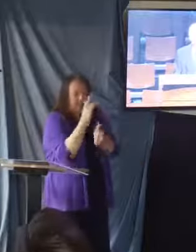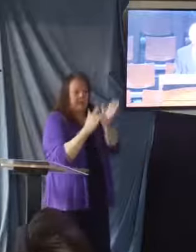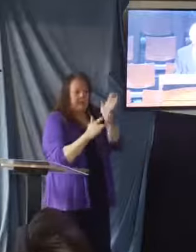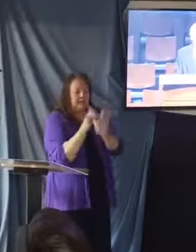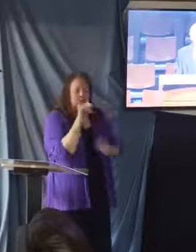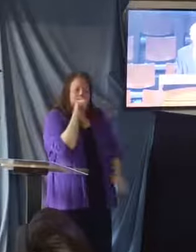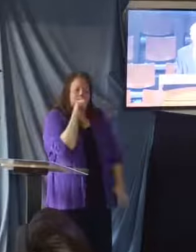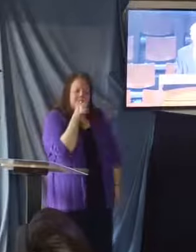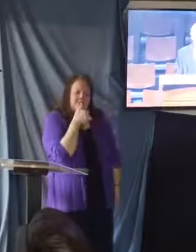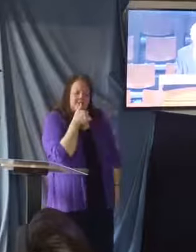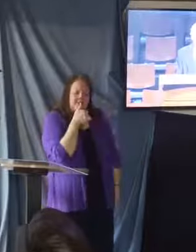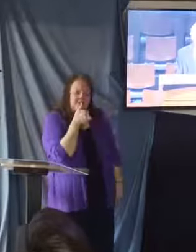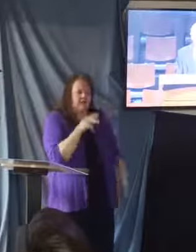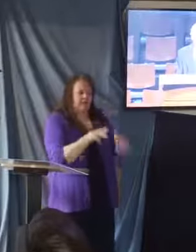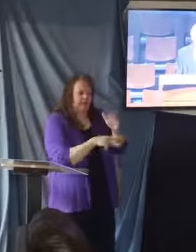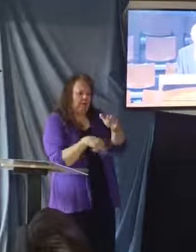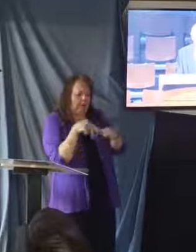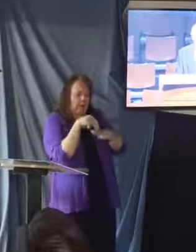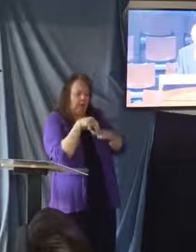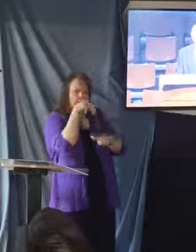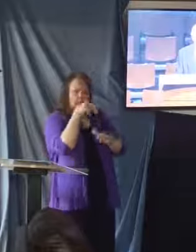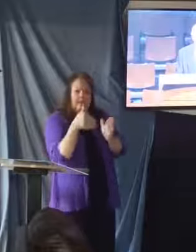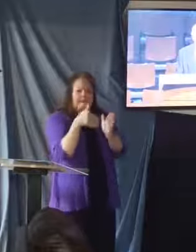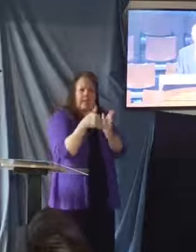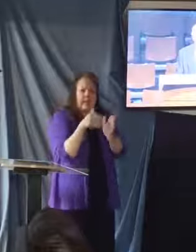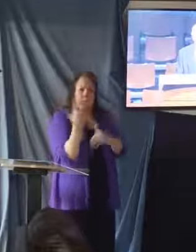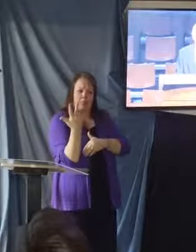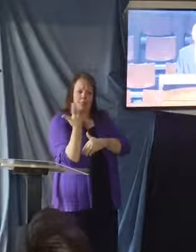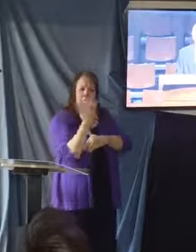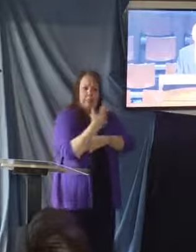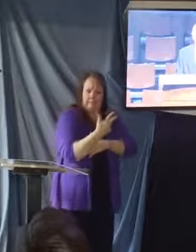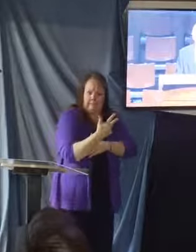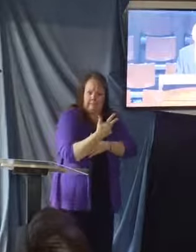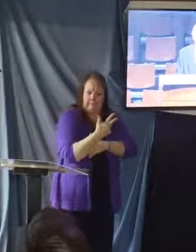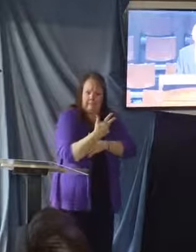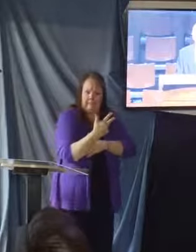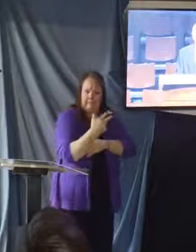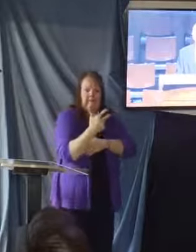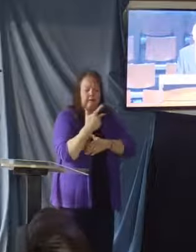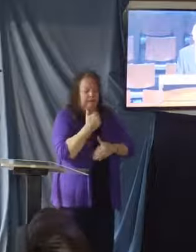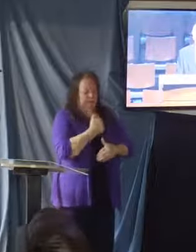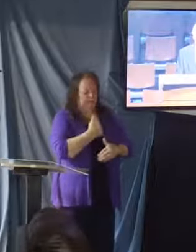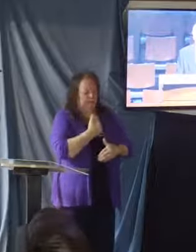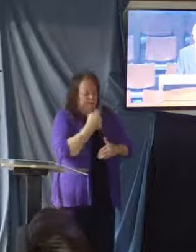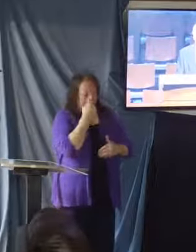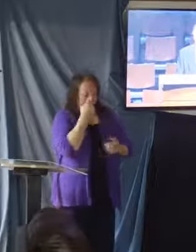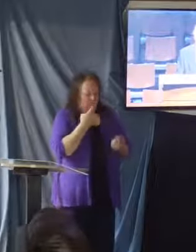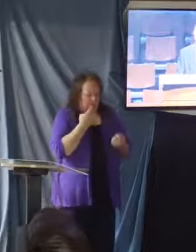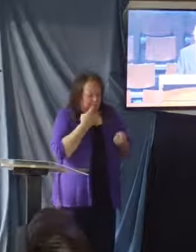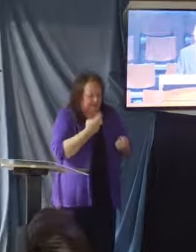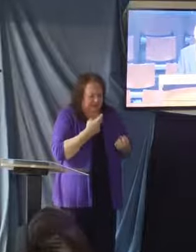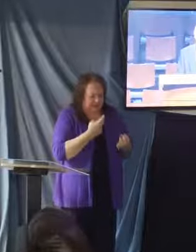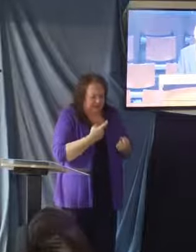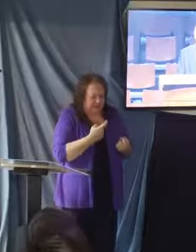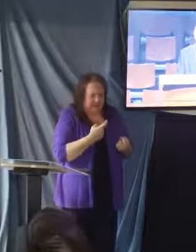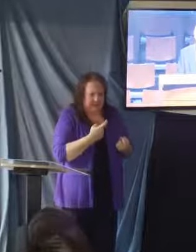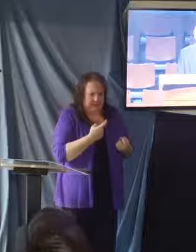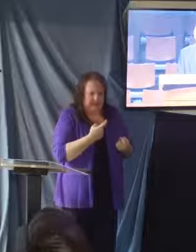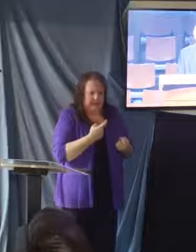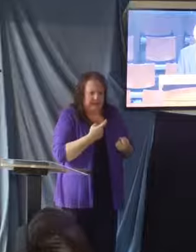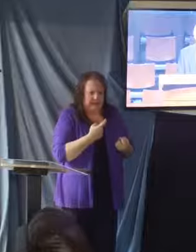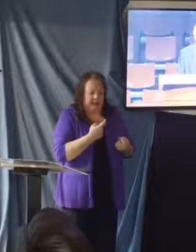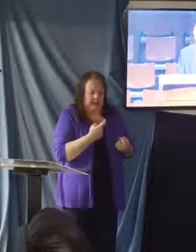would suffer and rise again from the dead the third day, and that repentance for forgiveness of sins